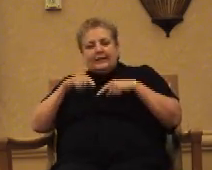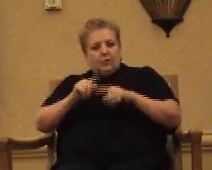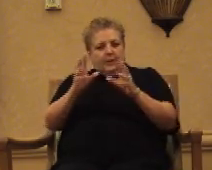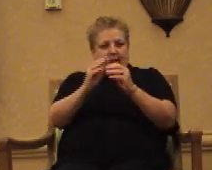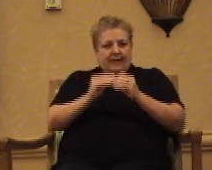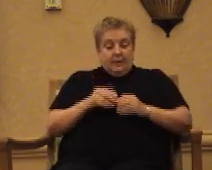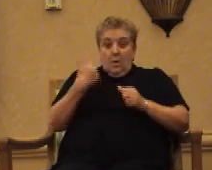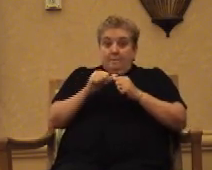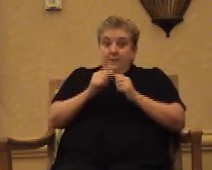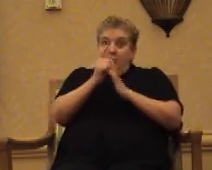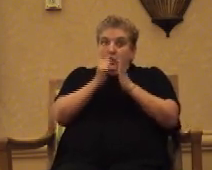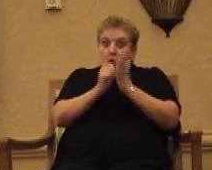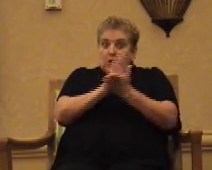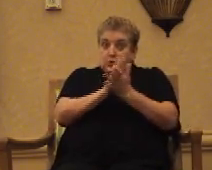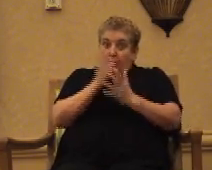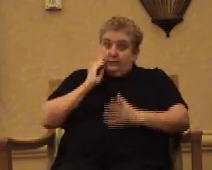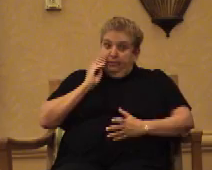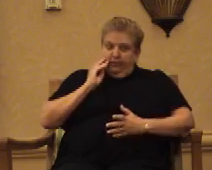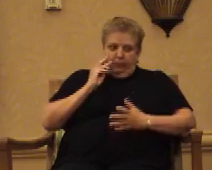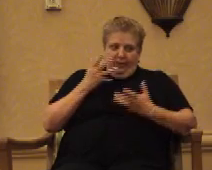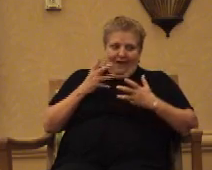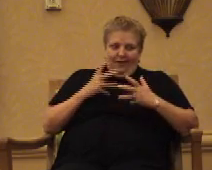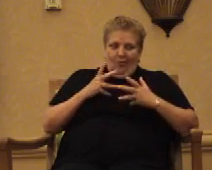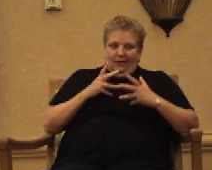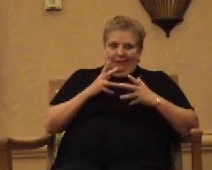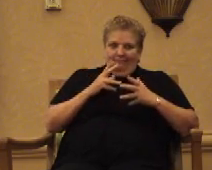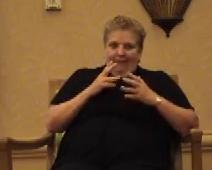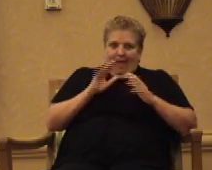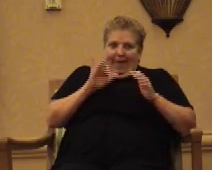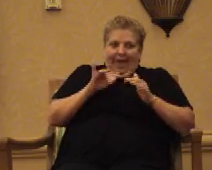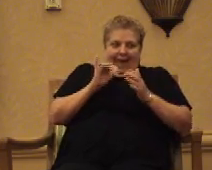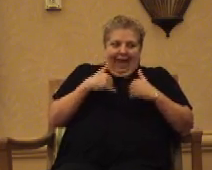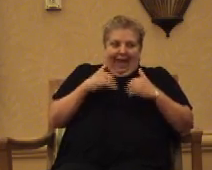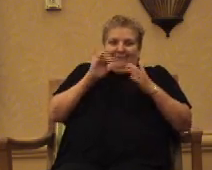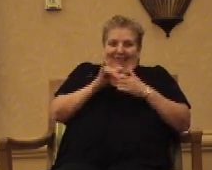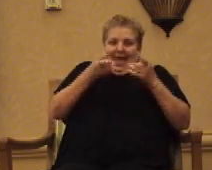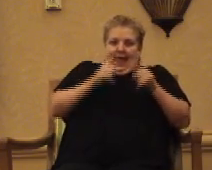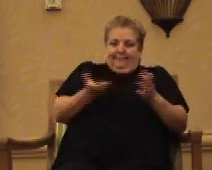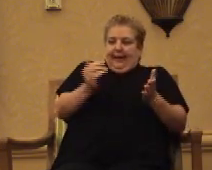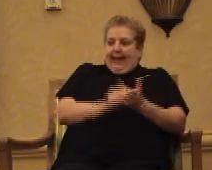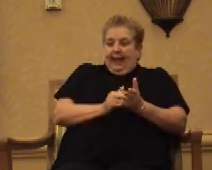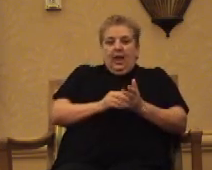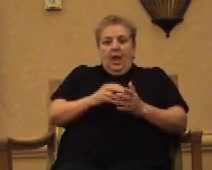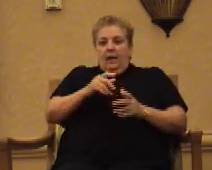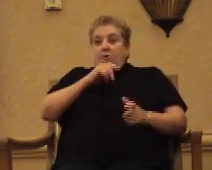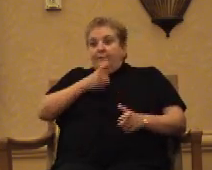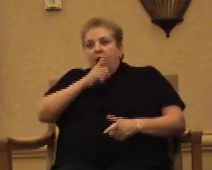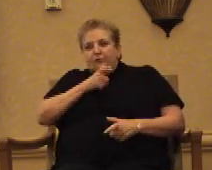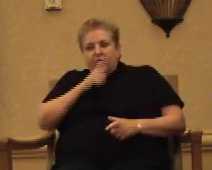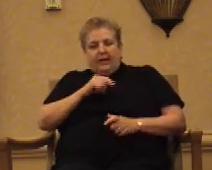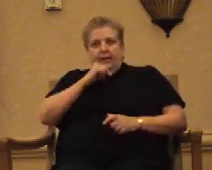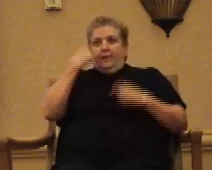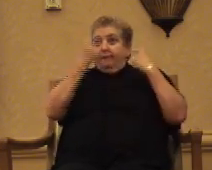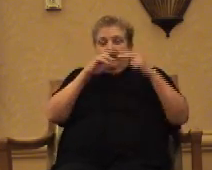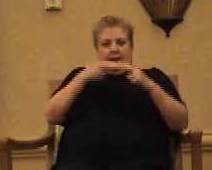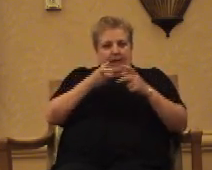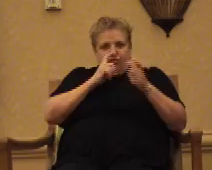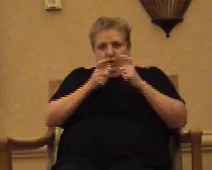school experience. I'm not taking that into AA. All right, so, and I'm not drinking. I'm not even thinking about drinking. I kind of like waking